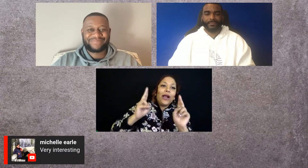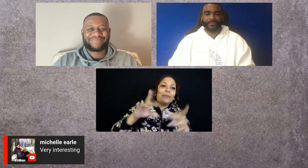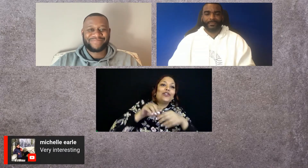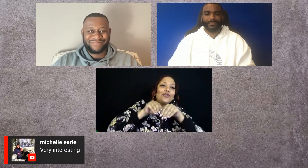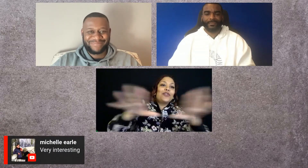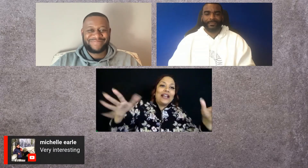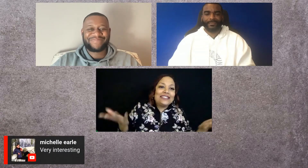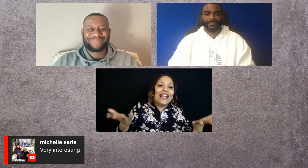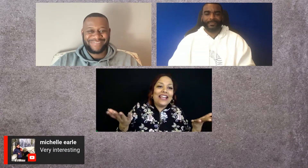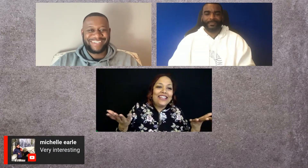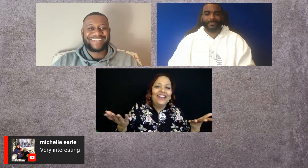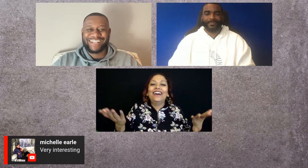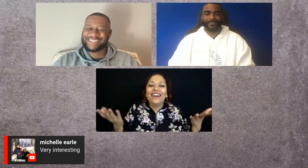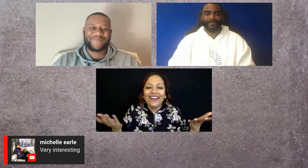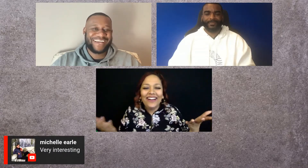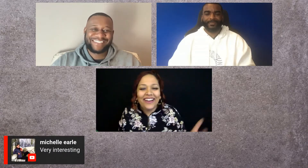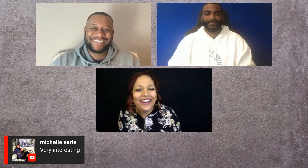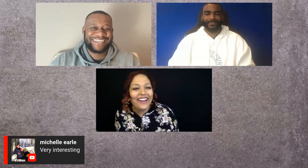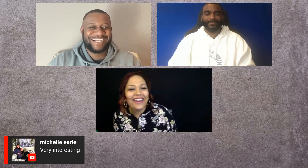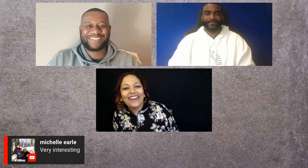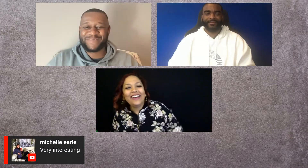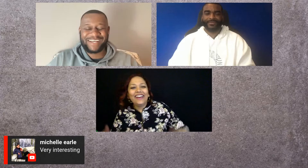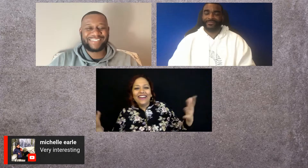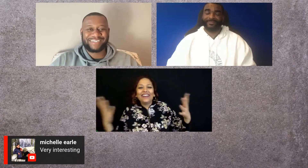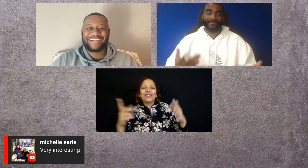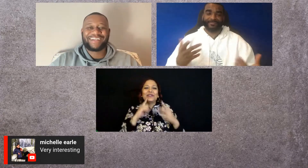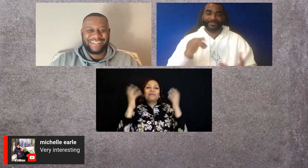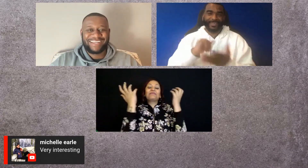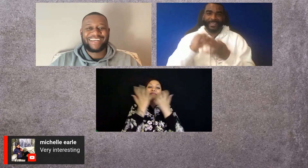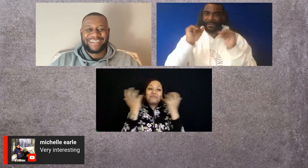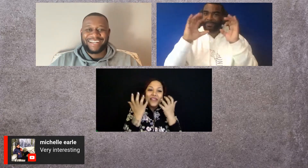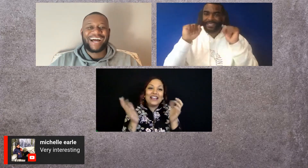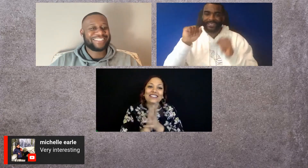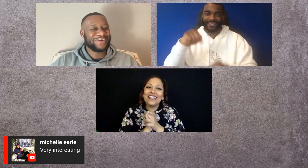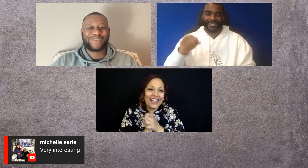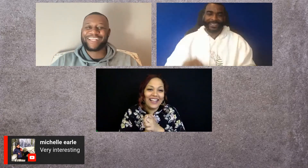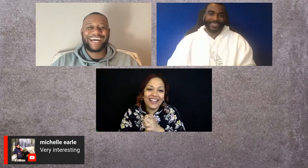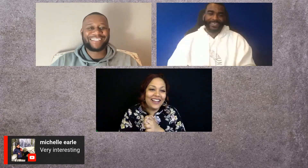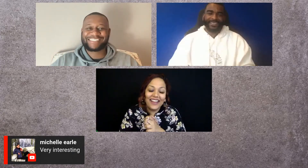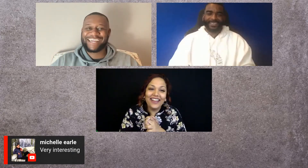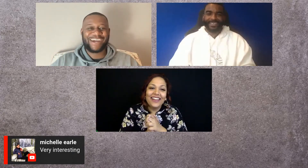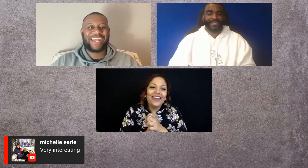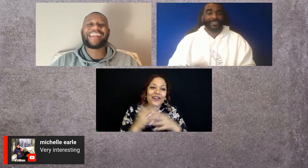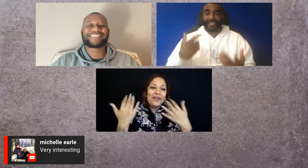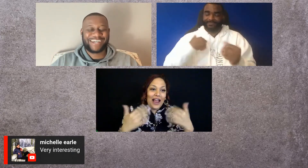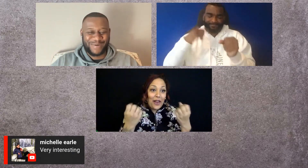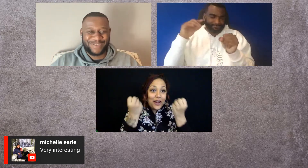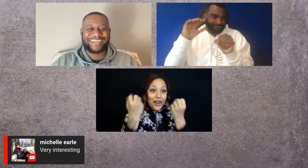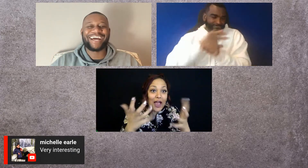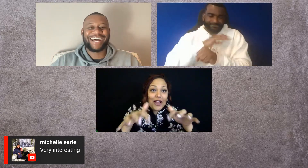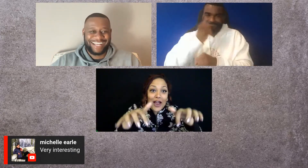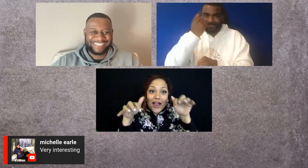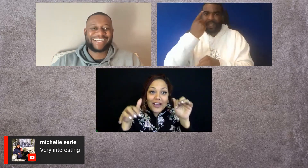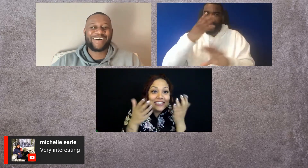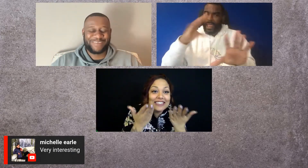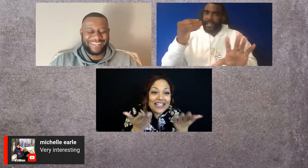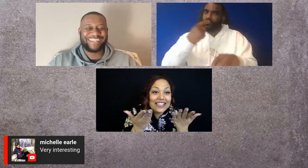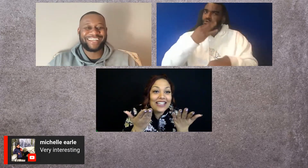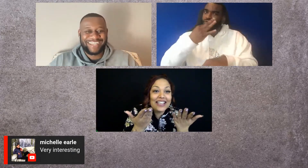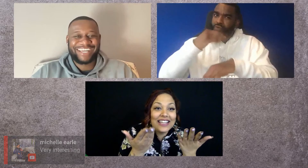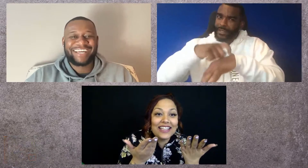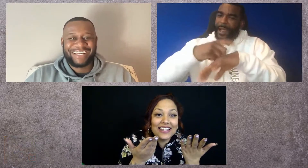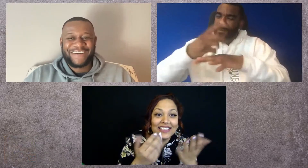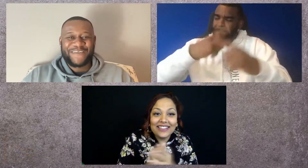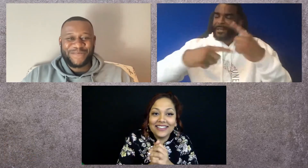wait. That's amazing. I'm ready for it to be released. I totally understand, and it's coming. It's